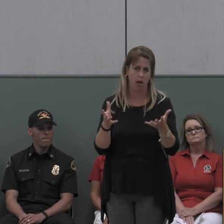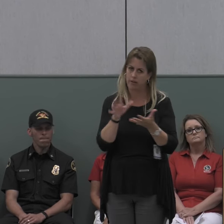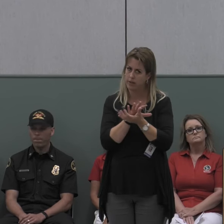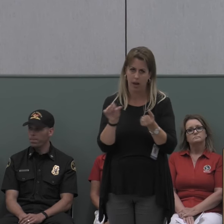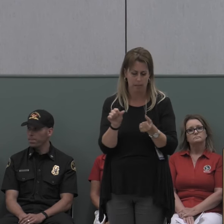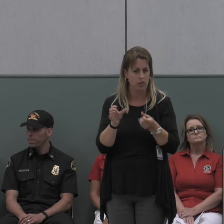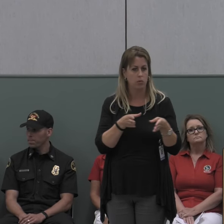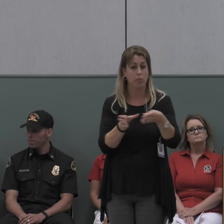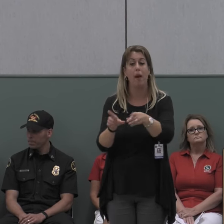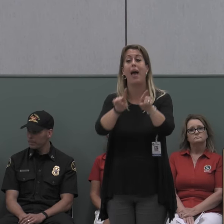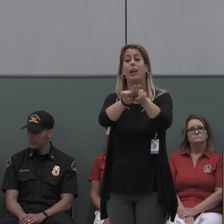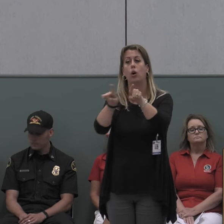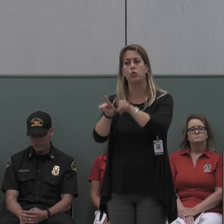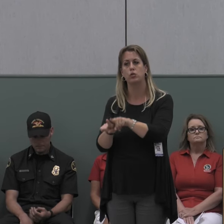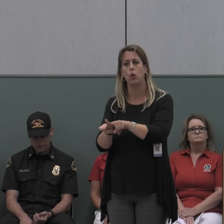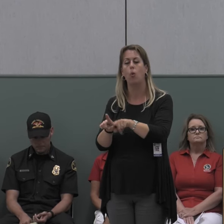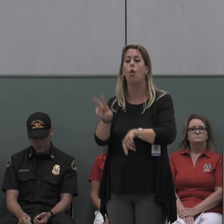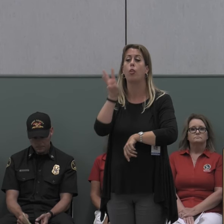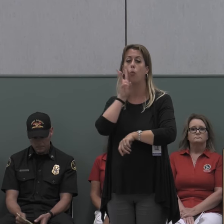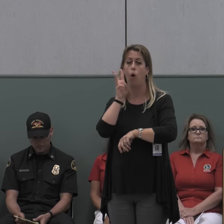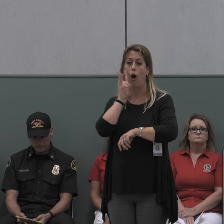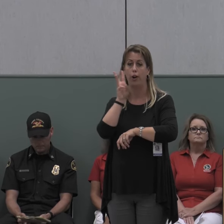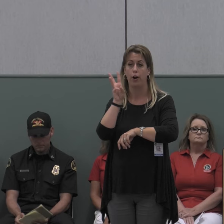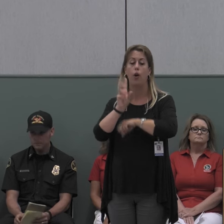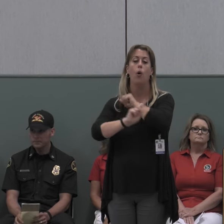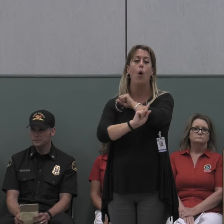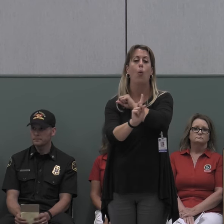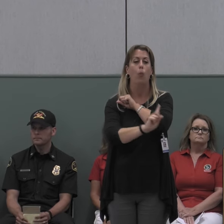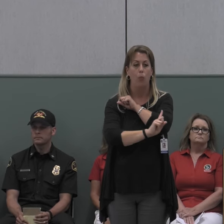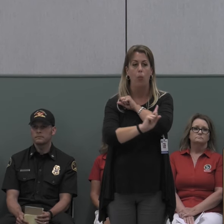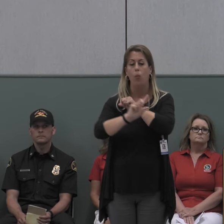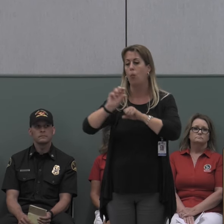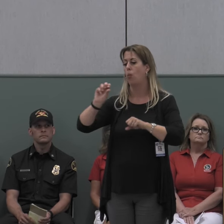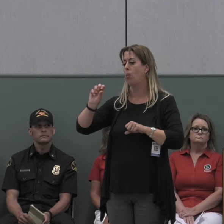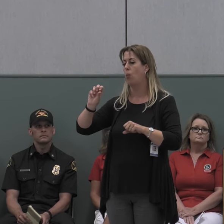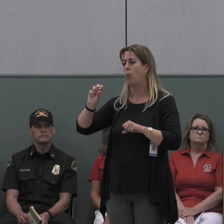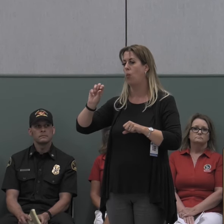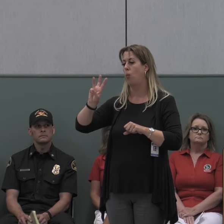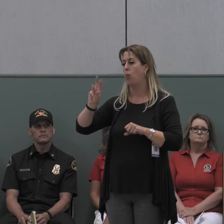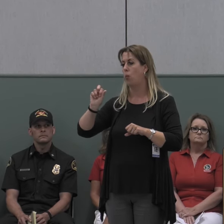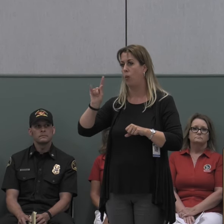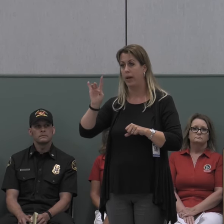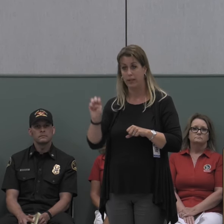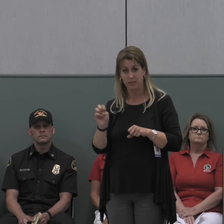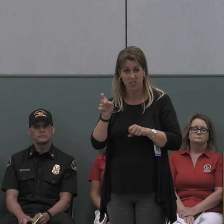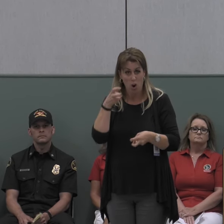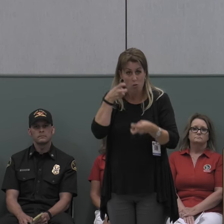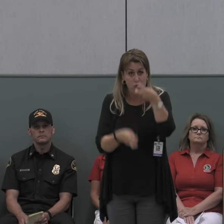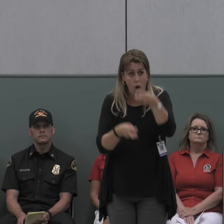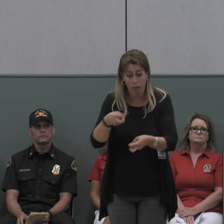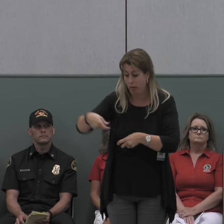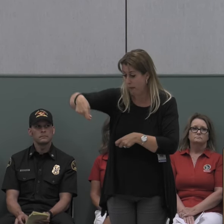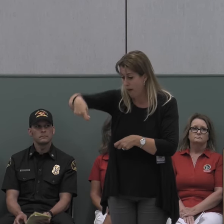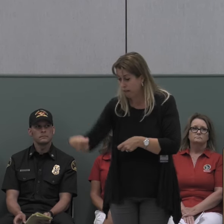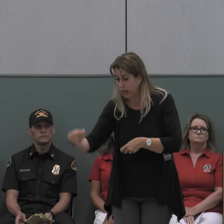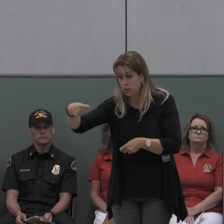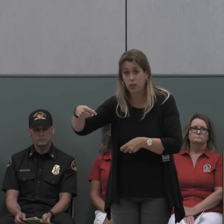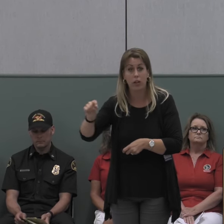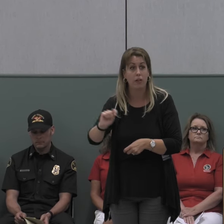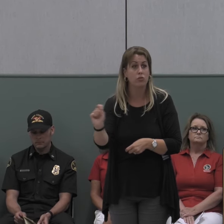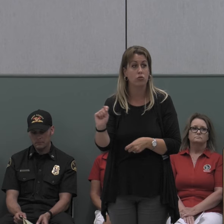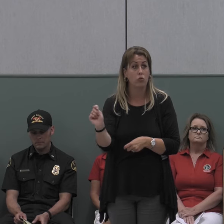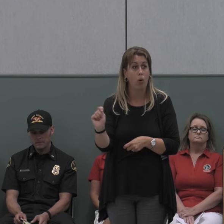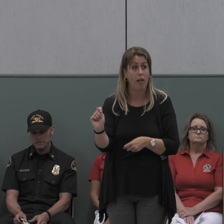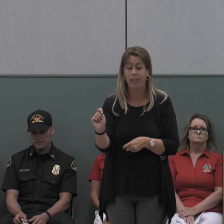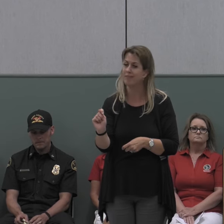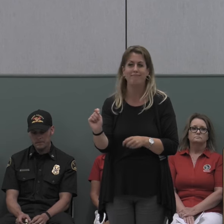at the wastewater plant. Now, how many of you had any trouble flushing the toilet? Not a one of you, right? That's because the wastewater plant has worked